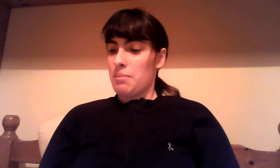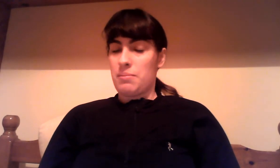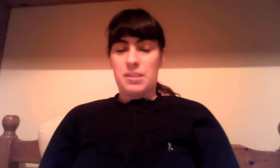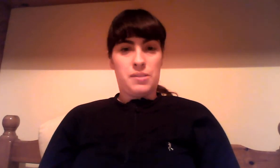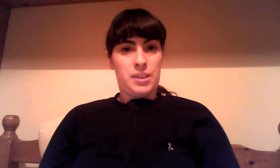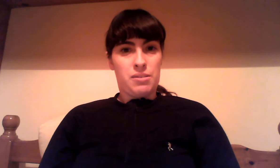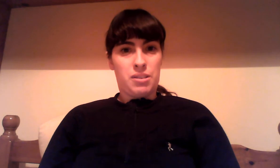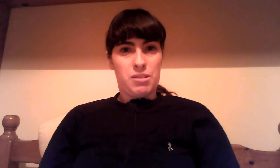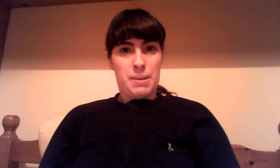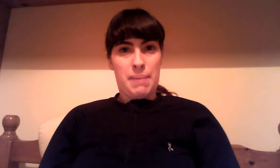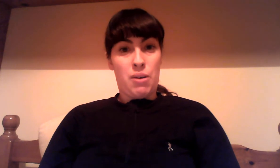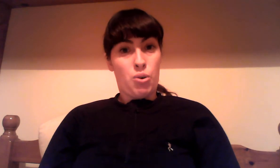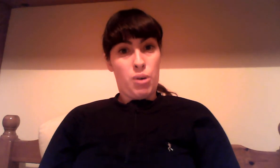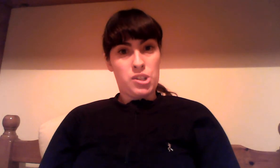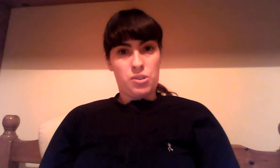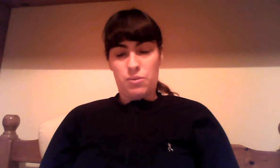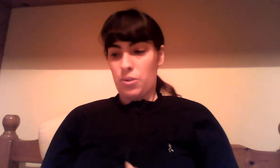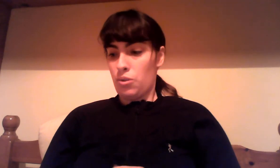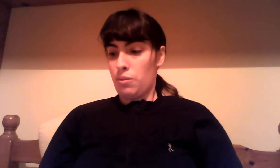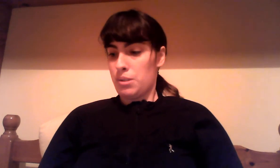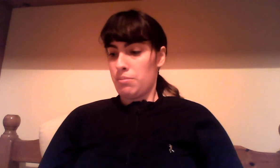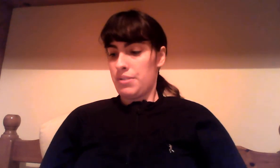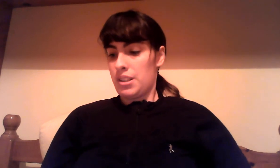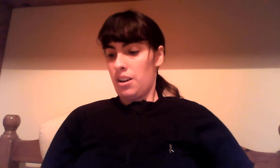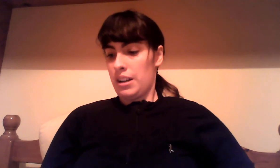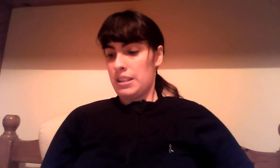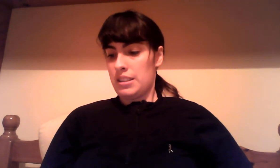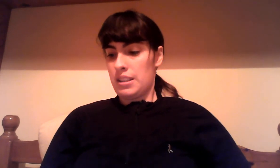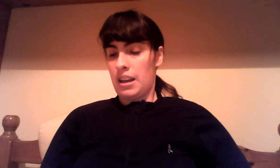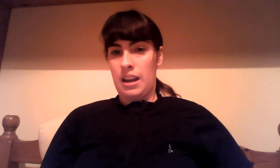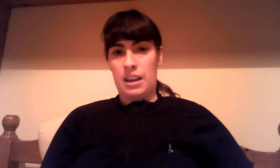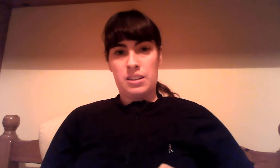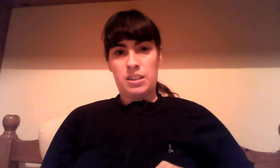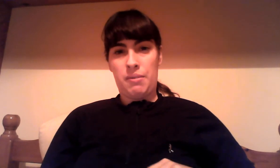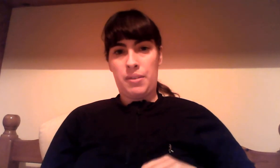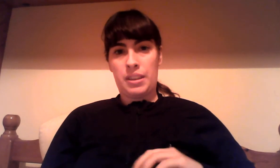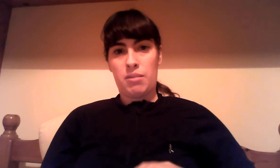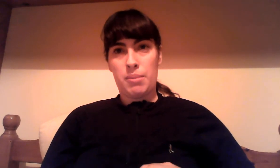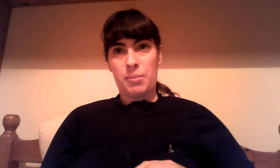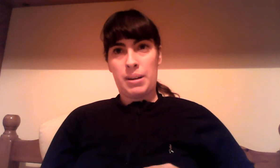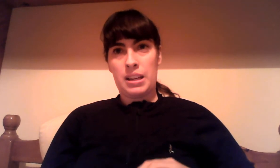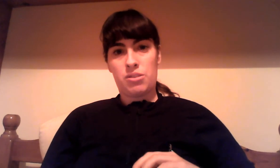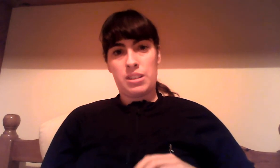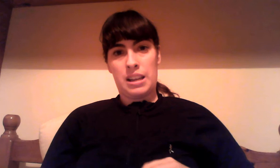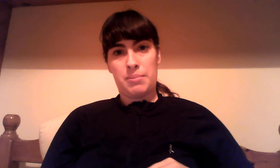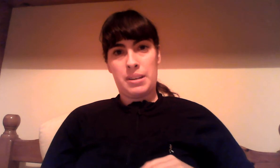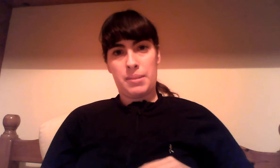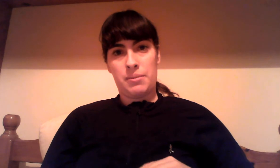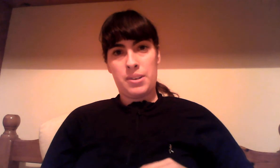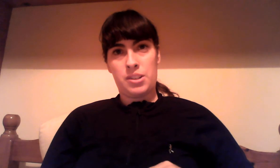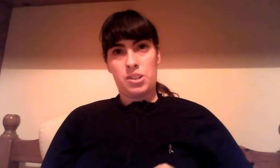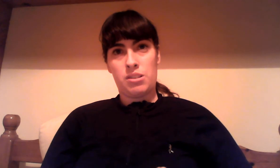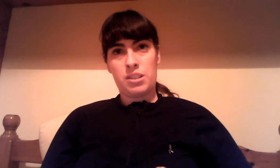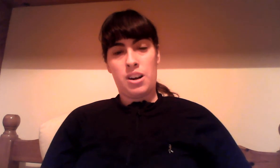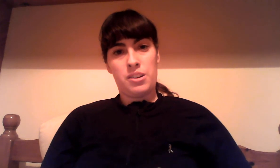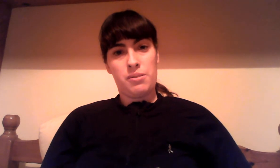This video is going to be about question forms with signs and another thing that I remember my lecturer telling me in my first year is, kind of,